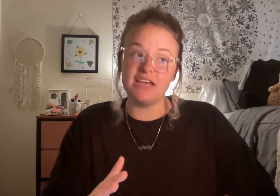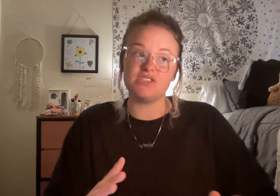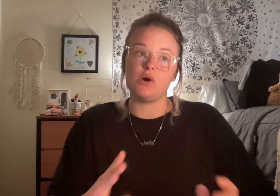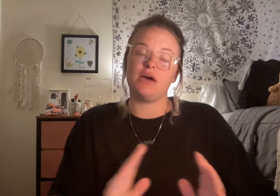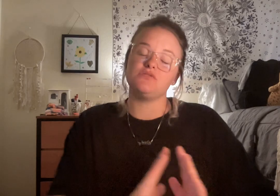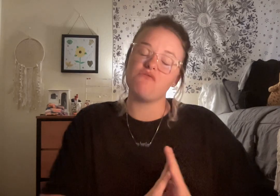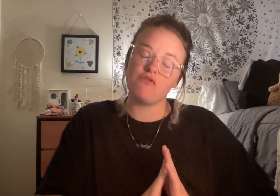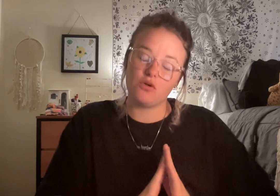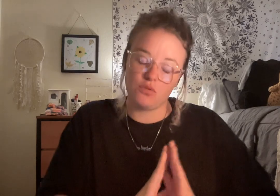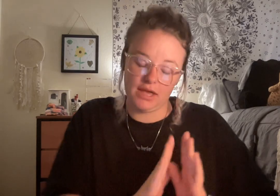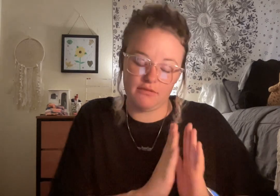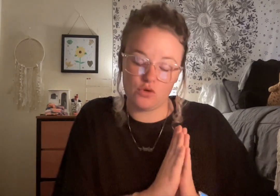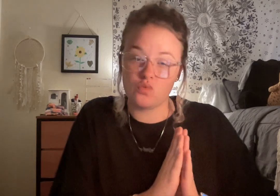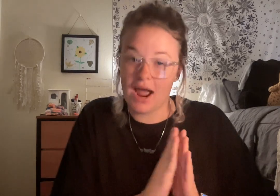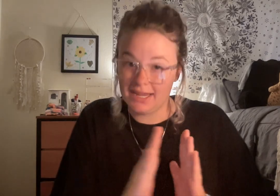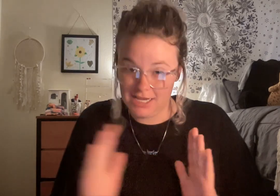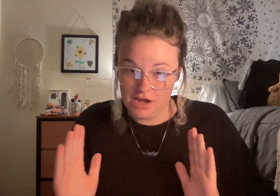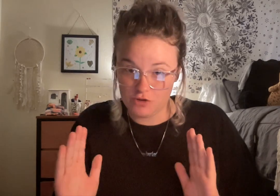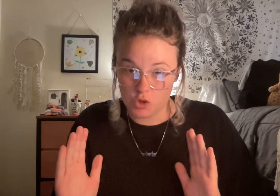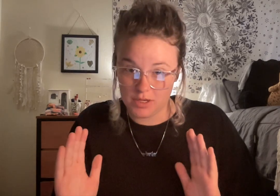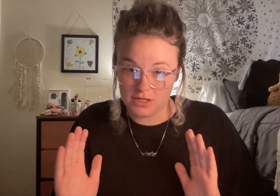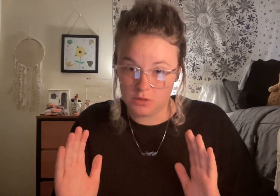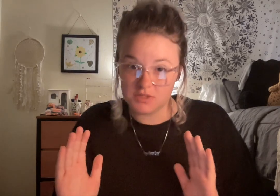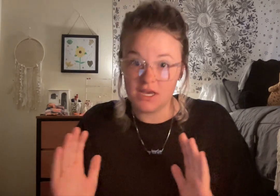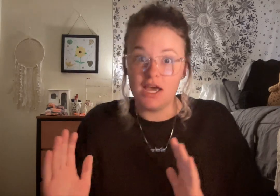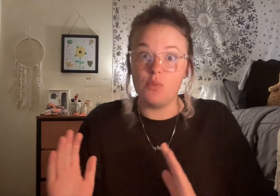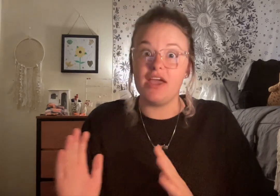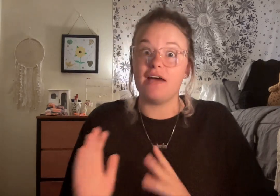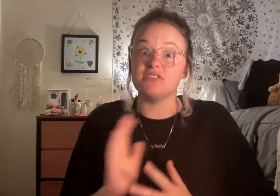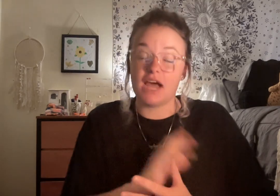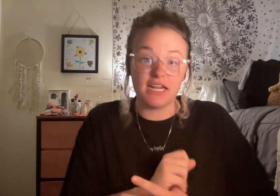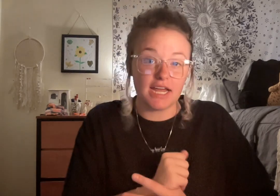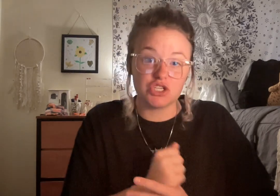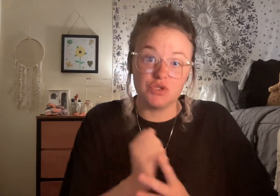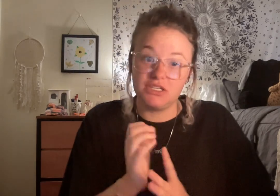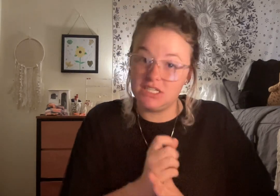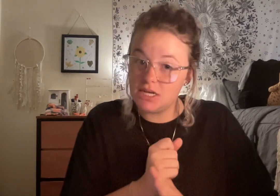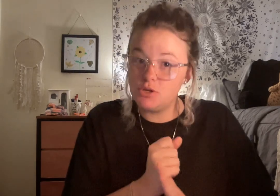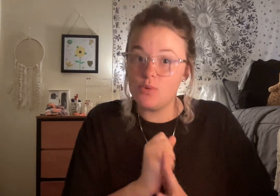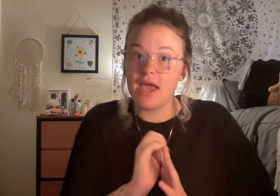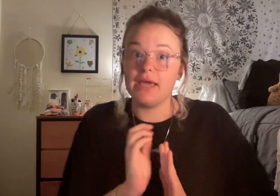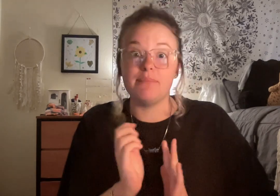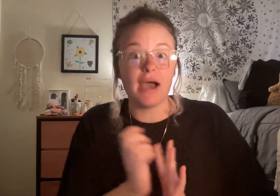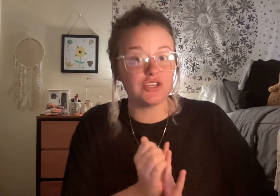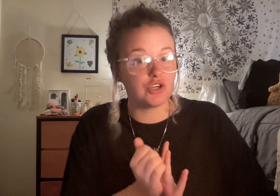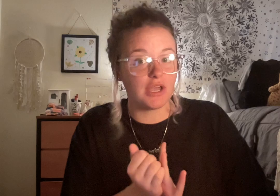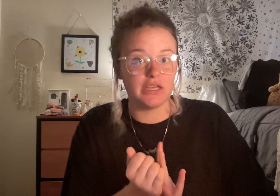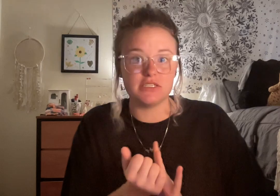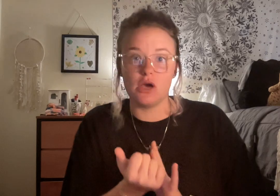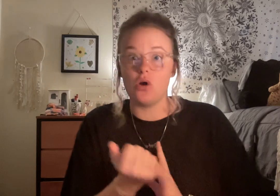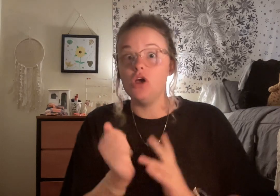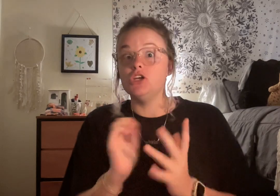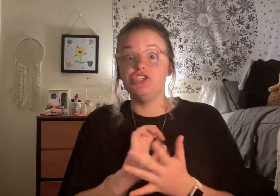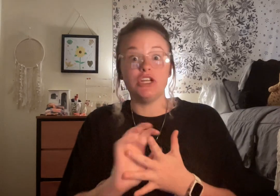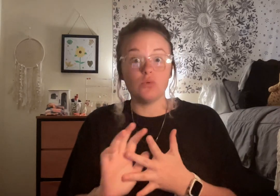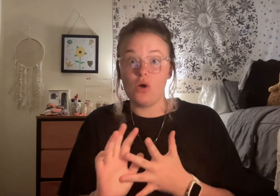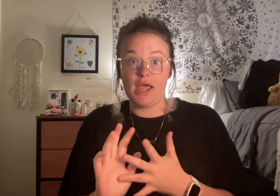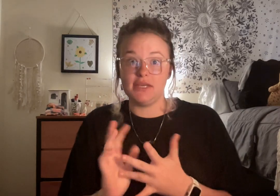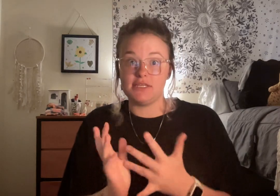ASL has like a variety of curriculums. We have Signing Naturally, TWA, Master ASL, General ASL,